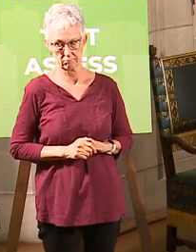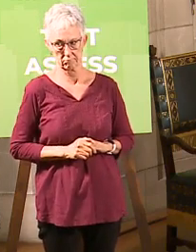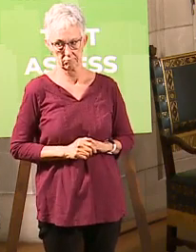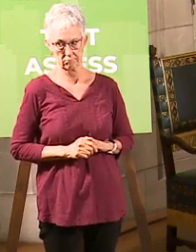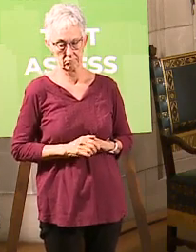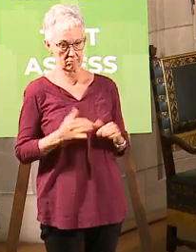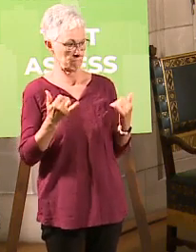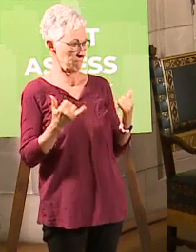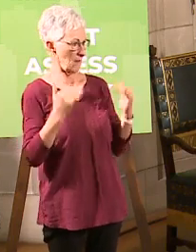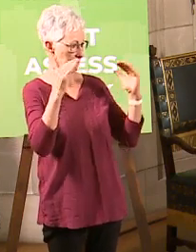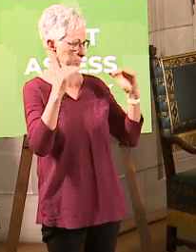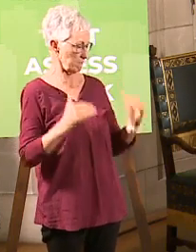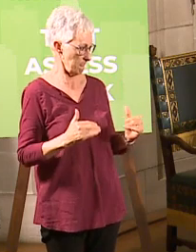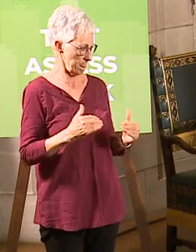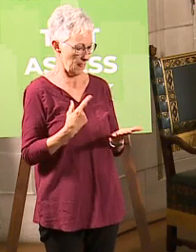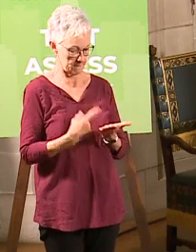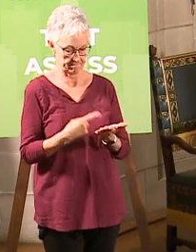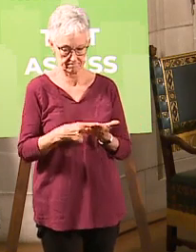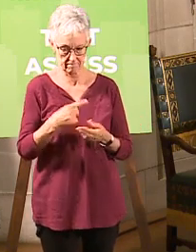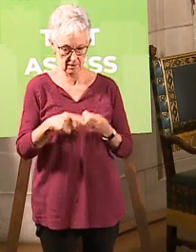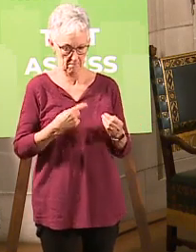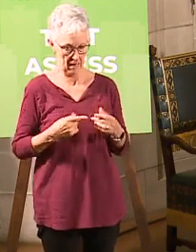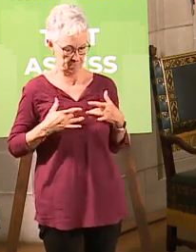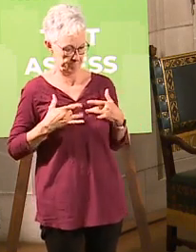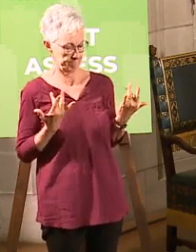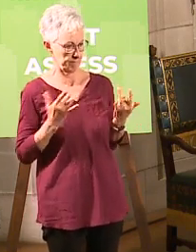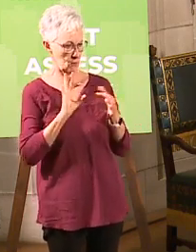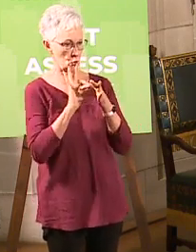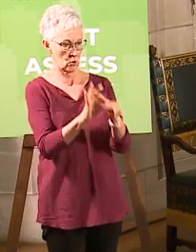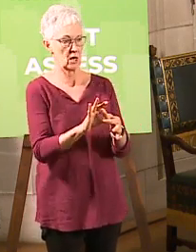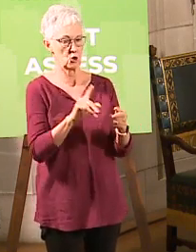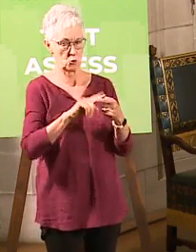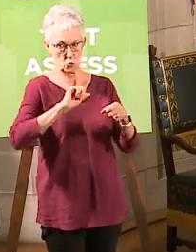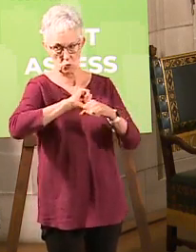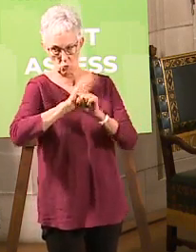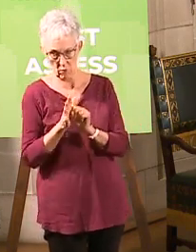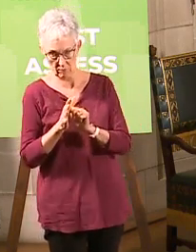and Lincoln. So please, folks, go home tonight.